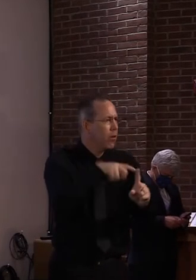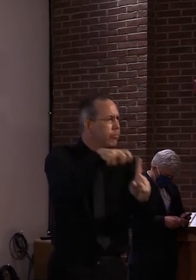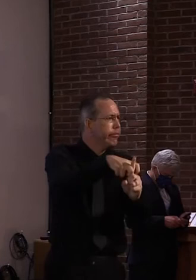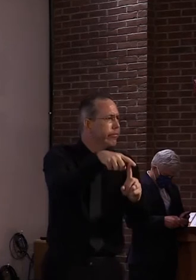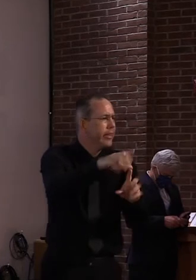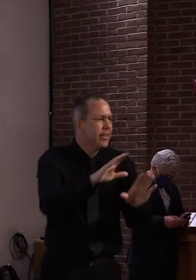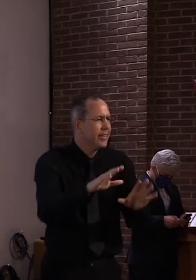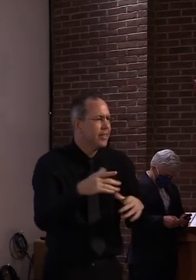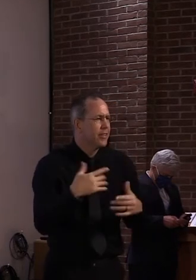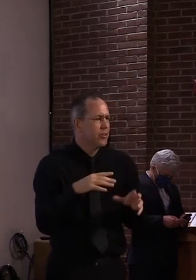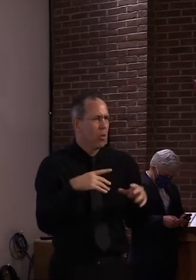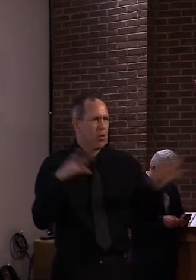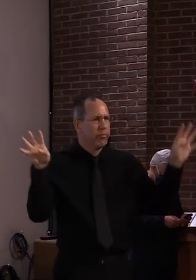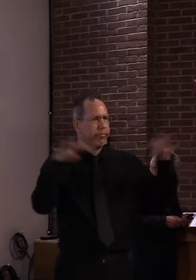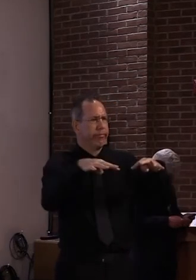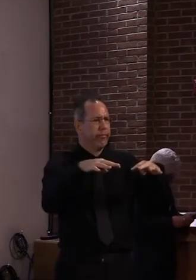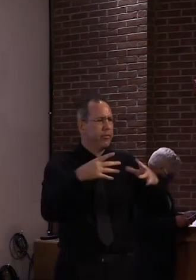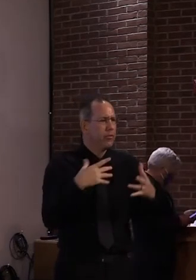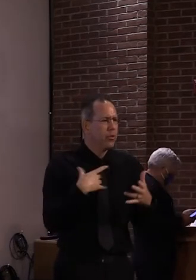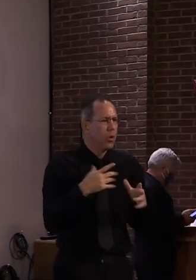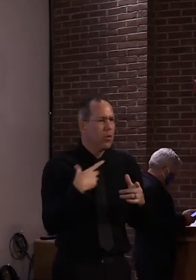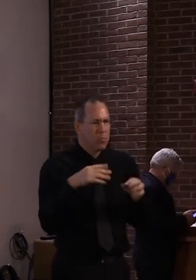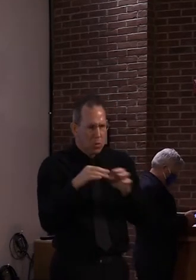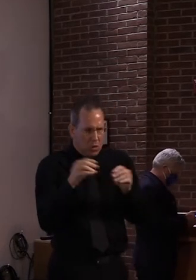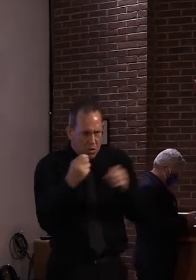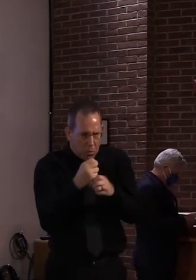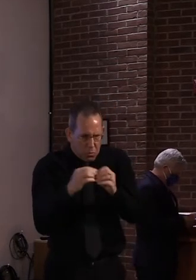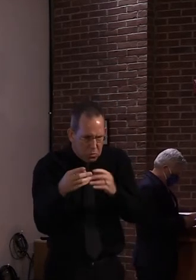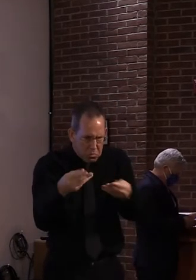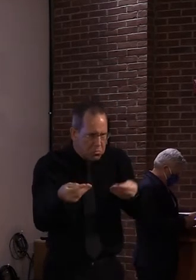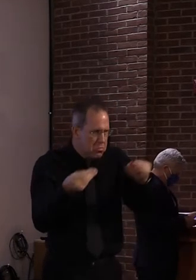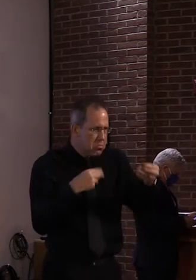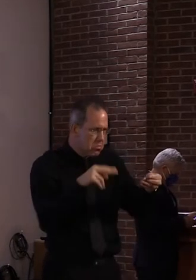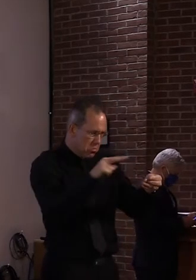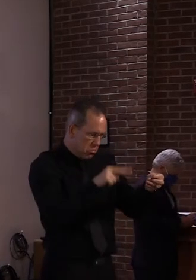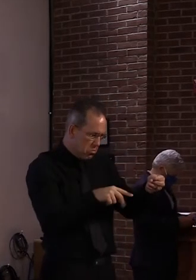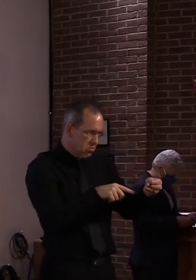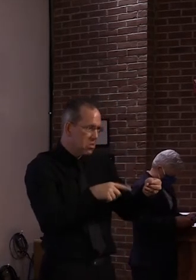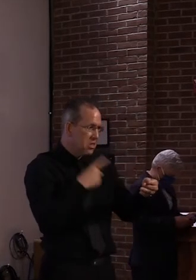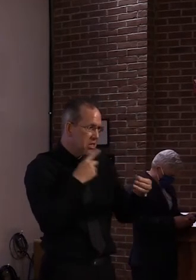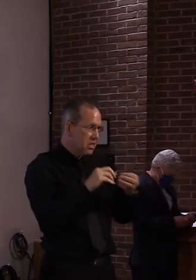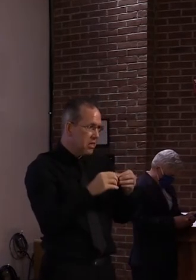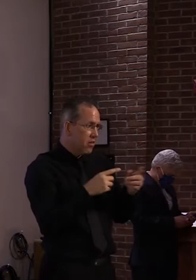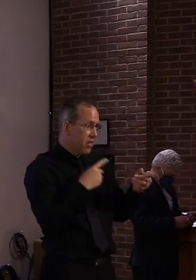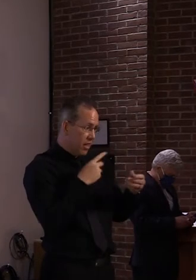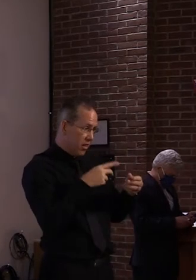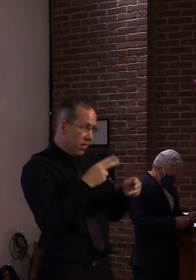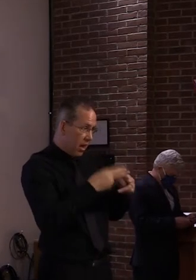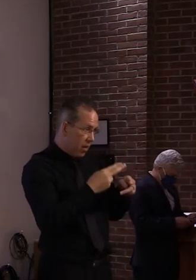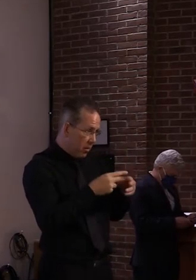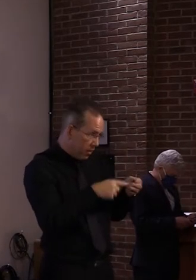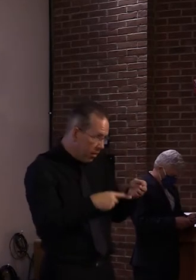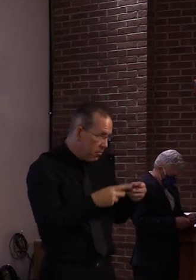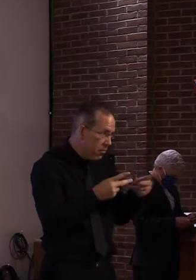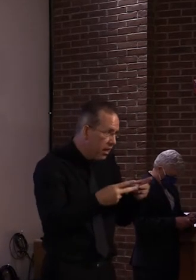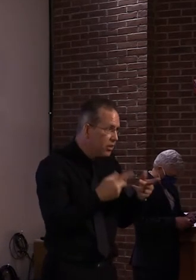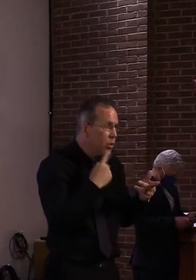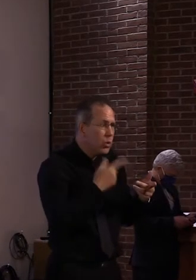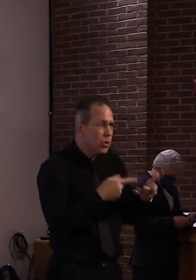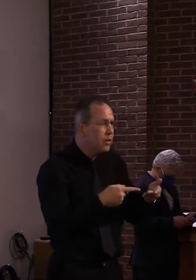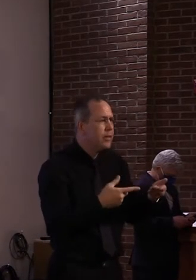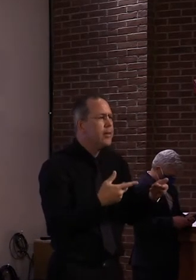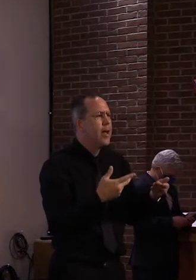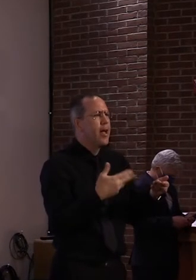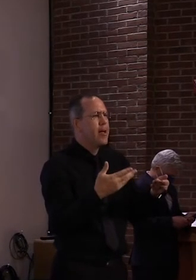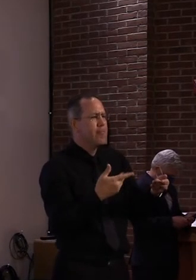information and provide it to the public, we're betraying the confidentiality of that information and the privileged nature